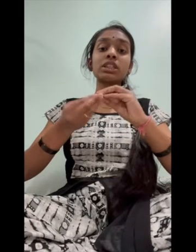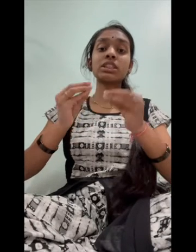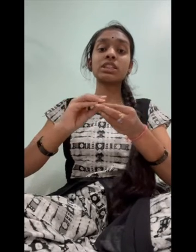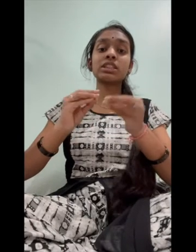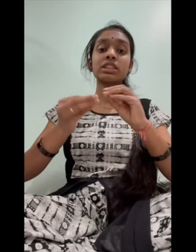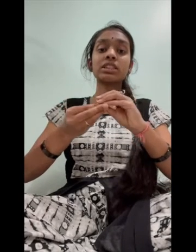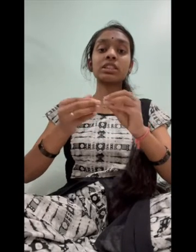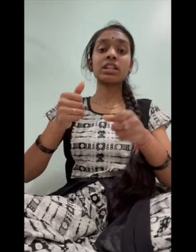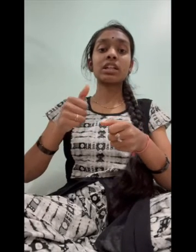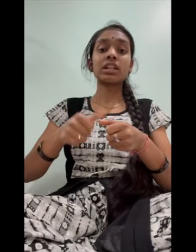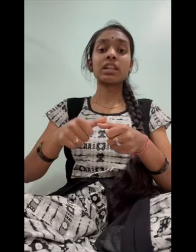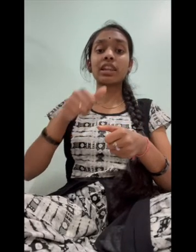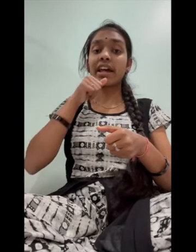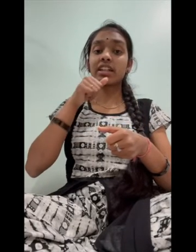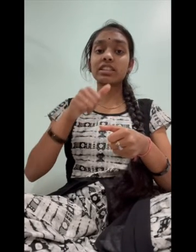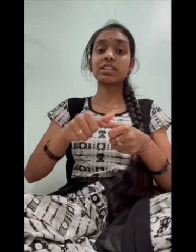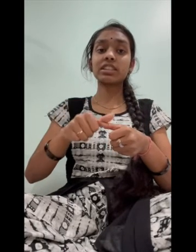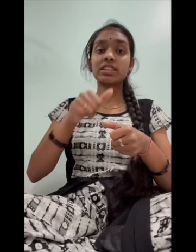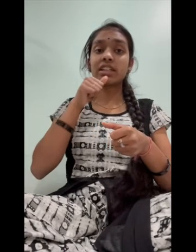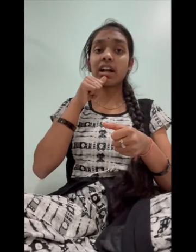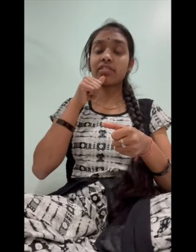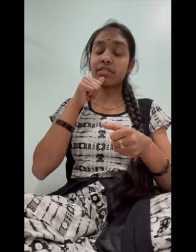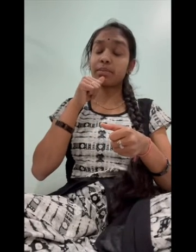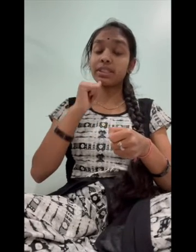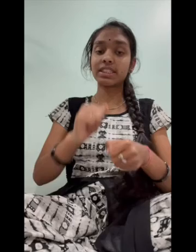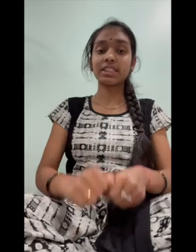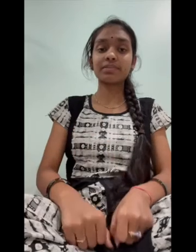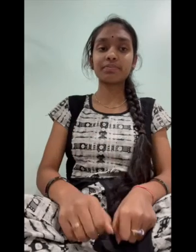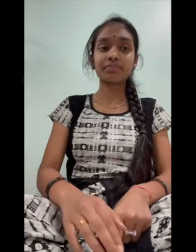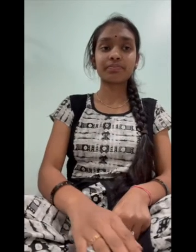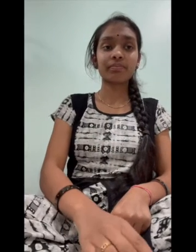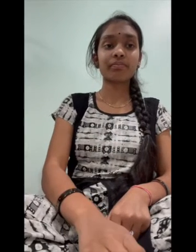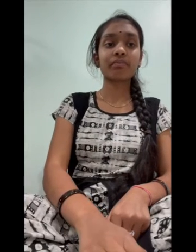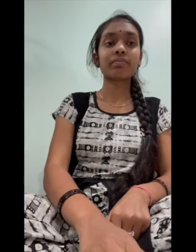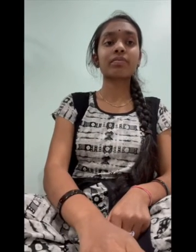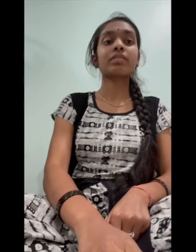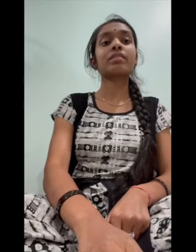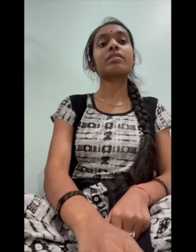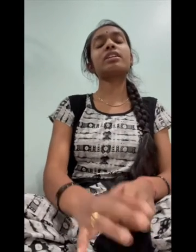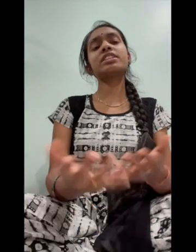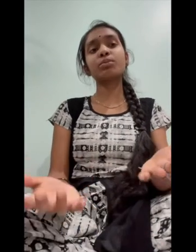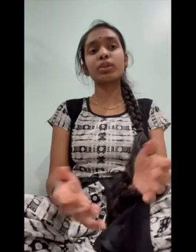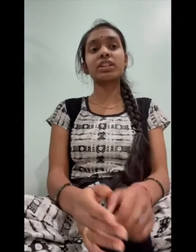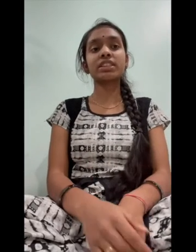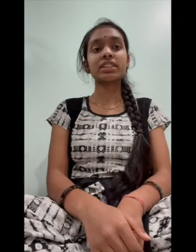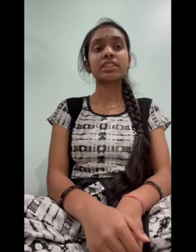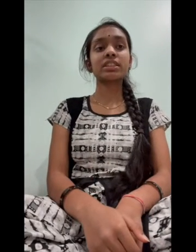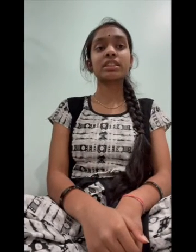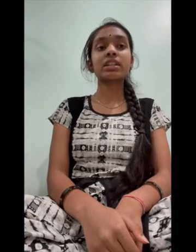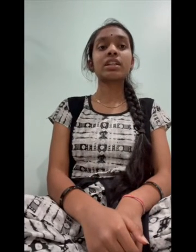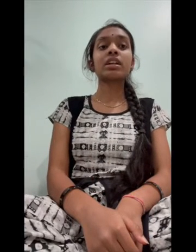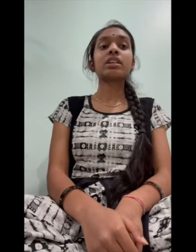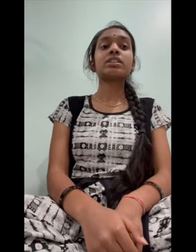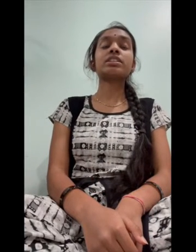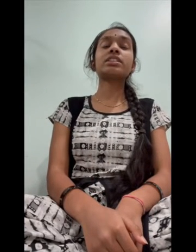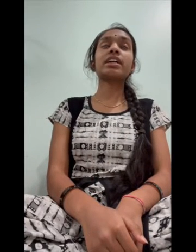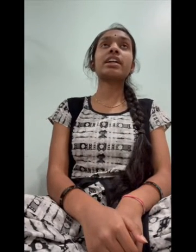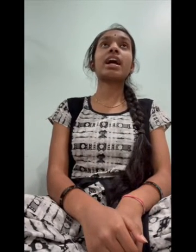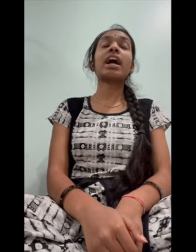numbers, letters, alphabets. Now some words. To say